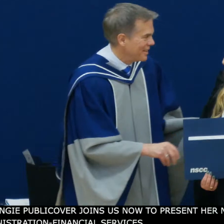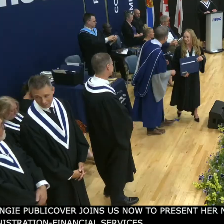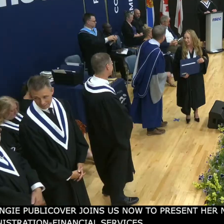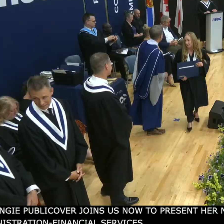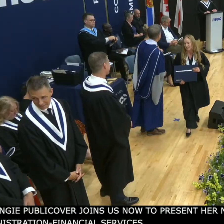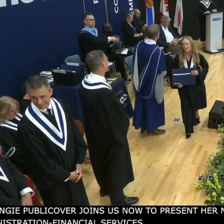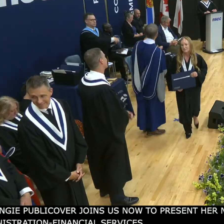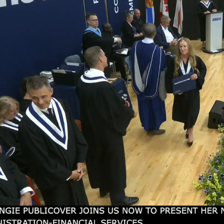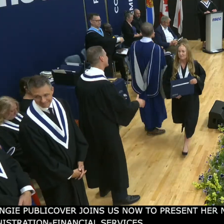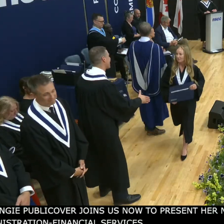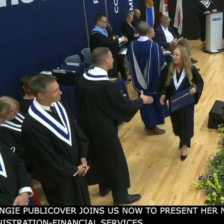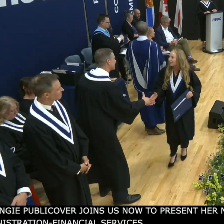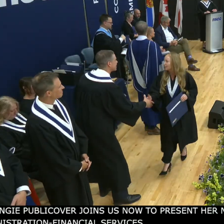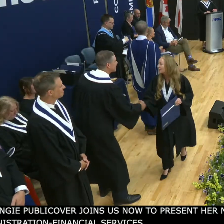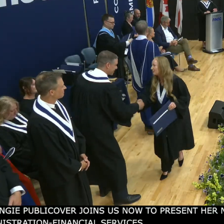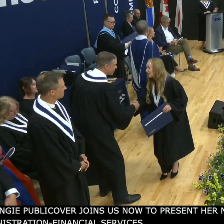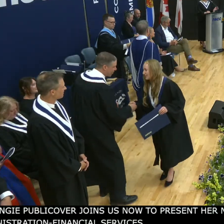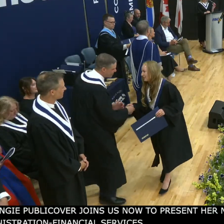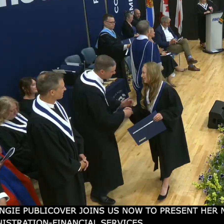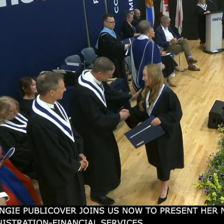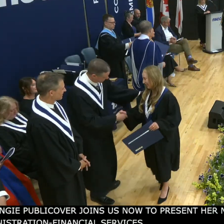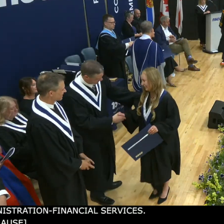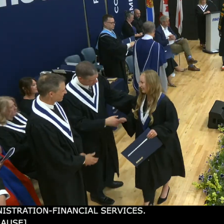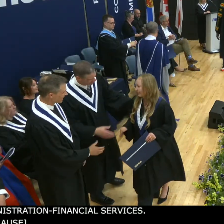Mark Sidwan Wichu.